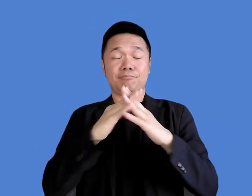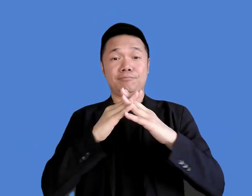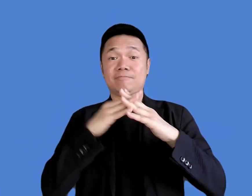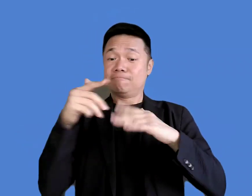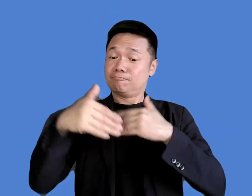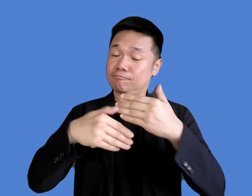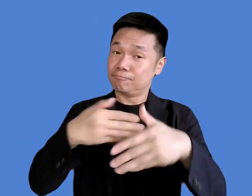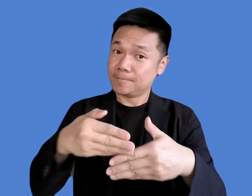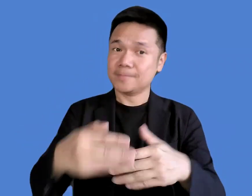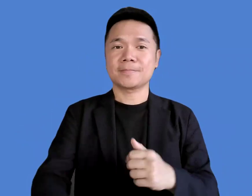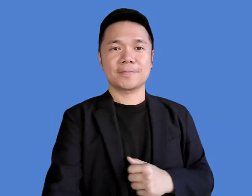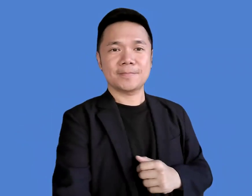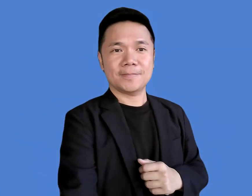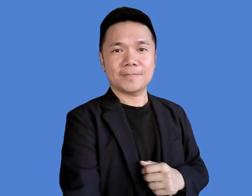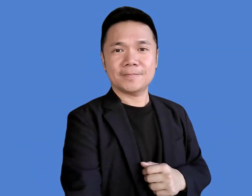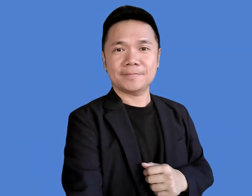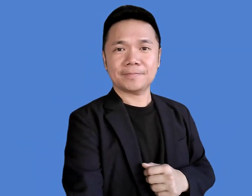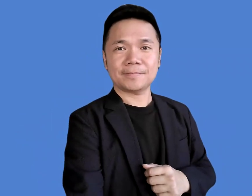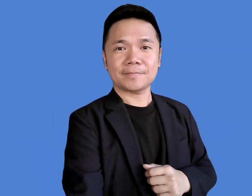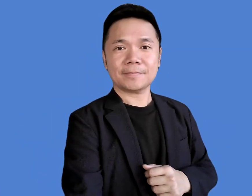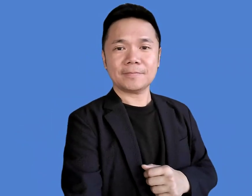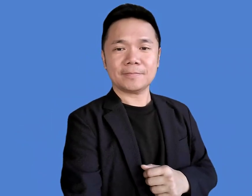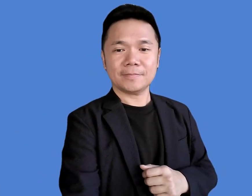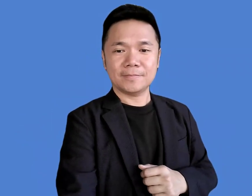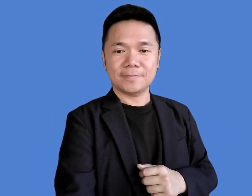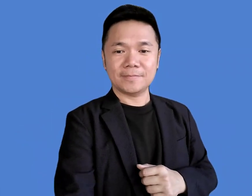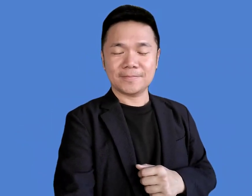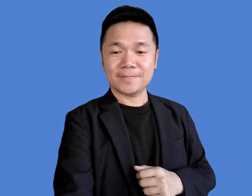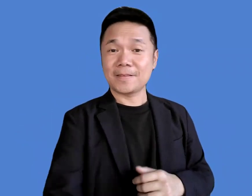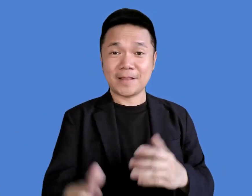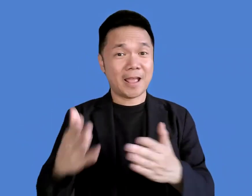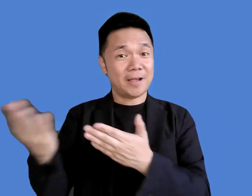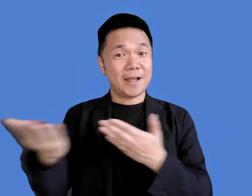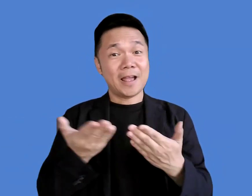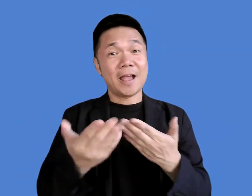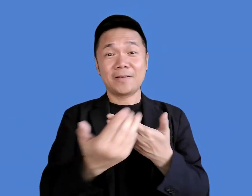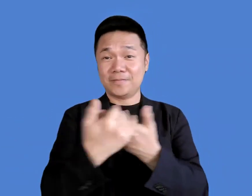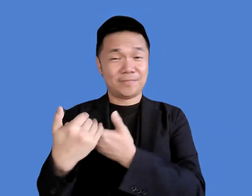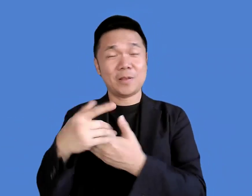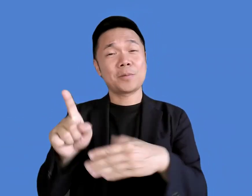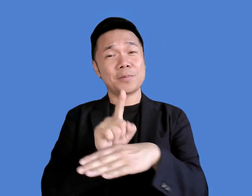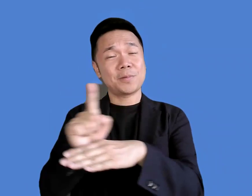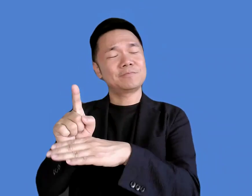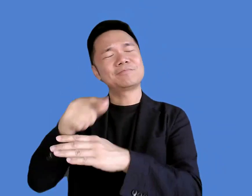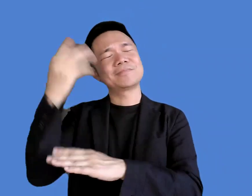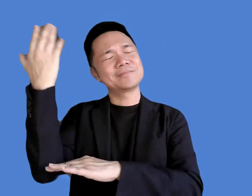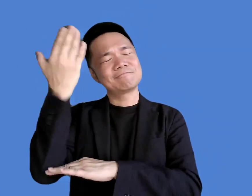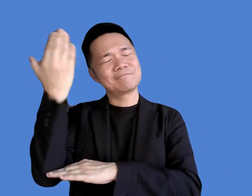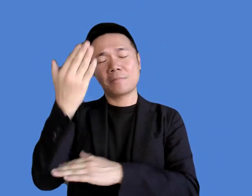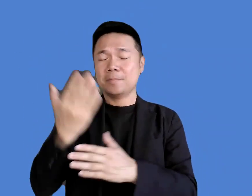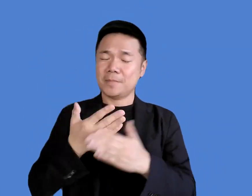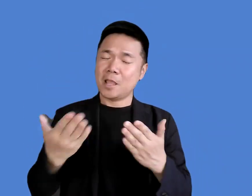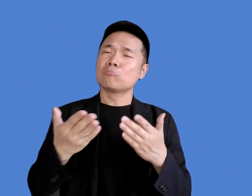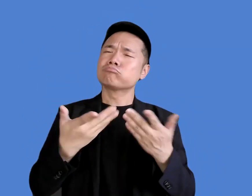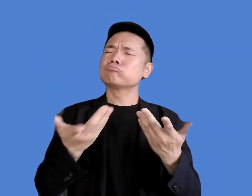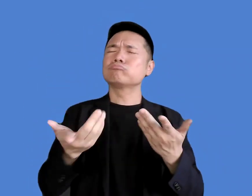bit. So before that, we are absolutely thrilled to welcome a few guest speakers to kick us off and kind of